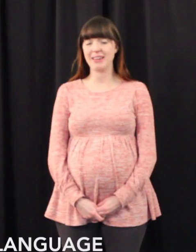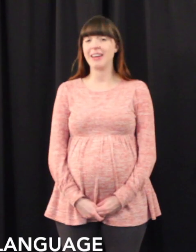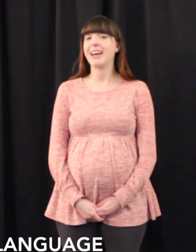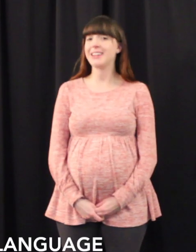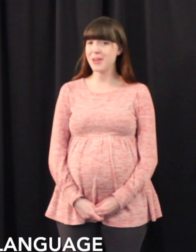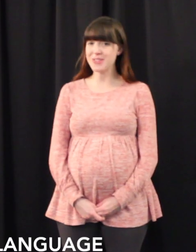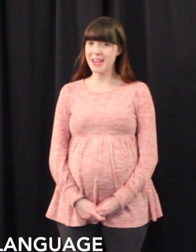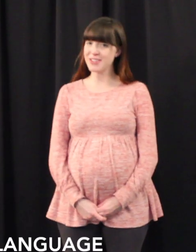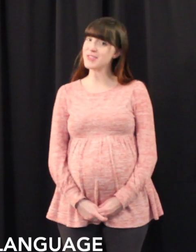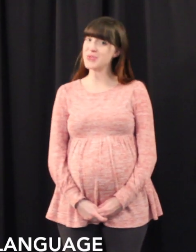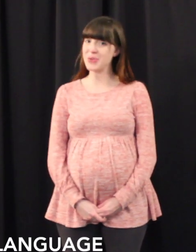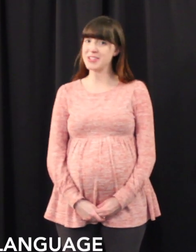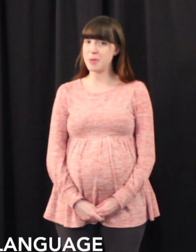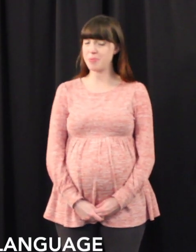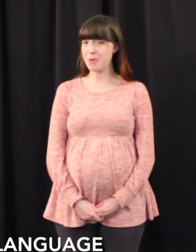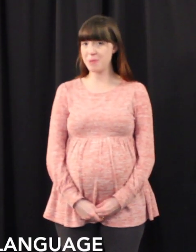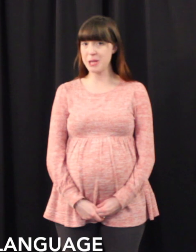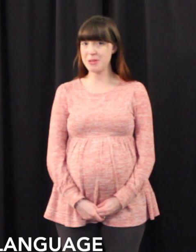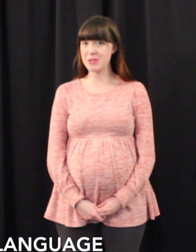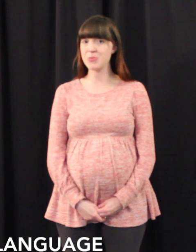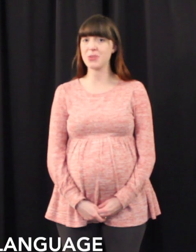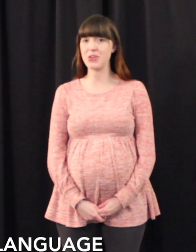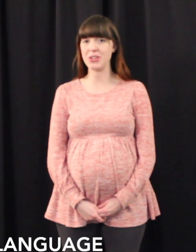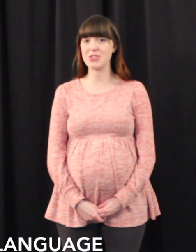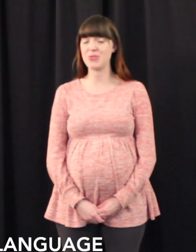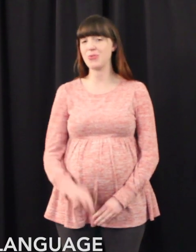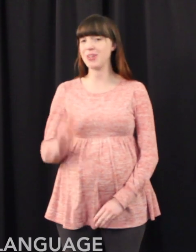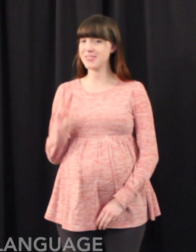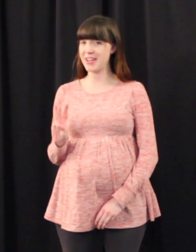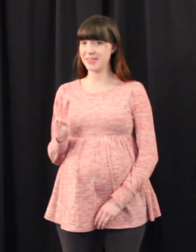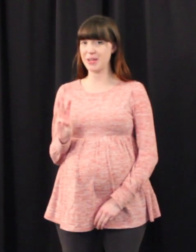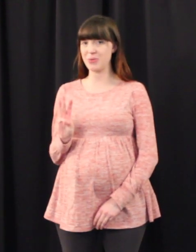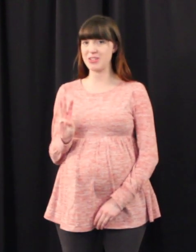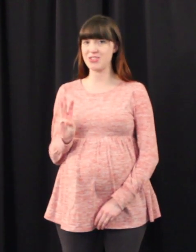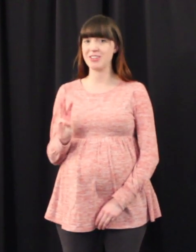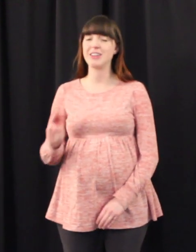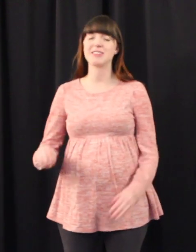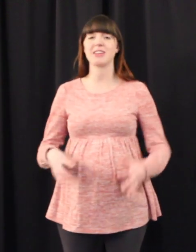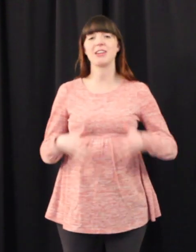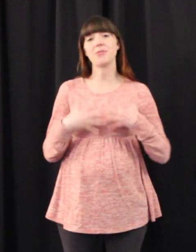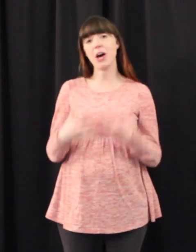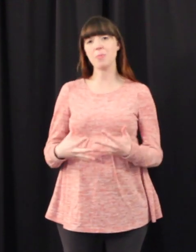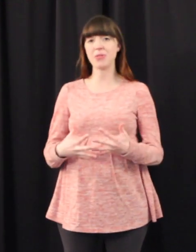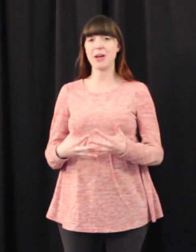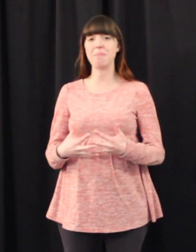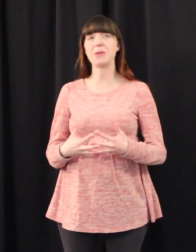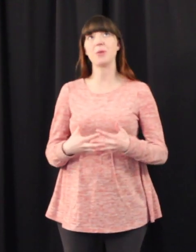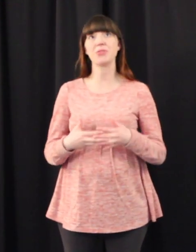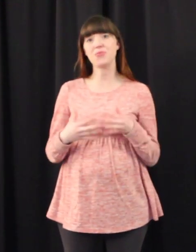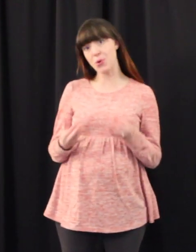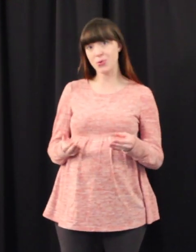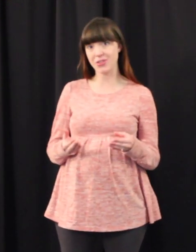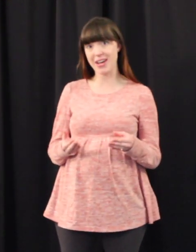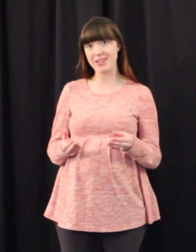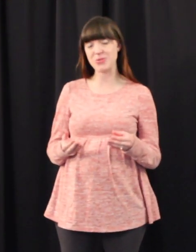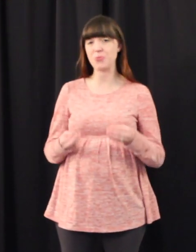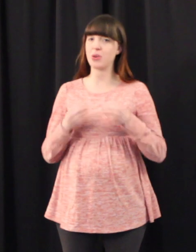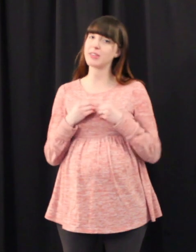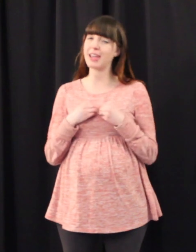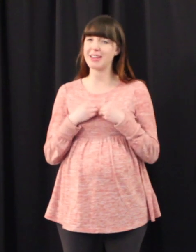and now to end our story time about babies we're going to do three sign language to kind of help them be able to vocalize what they